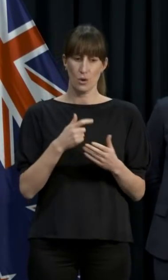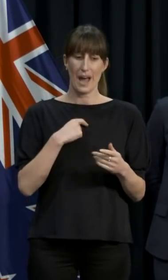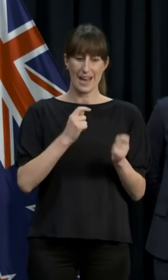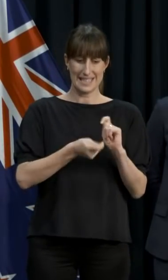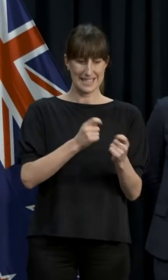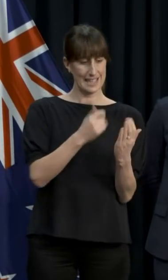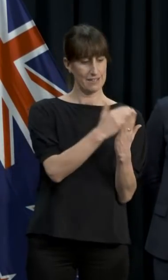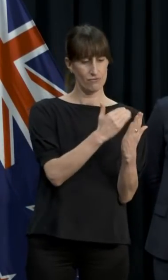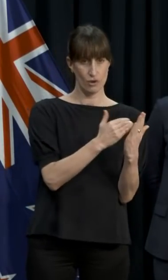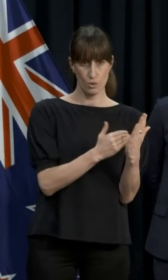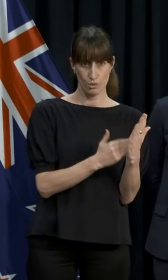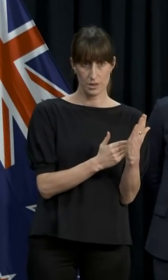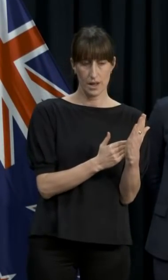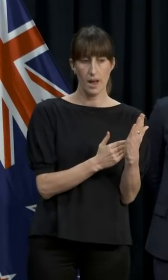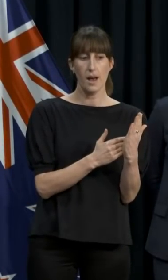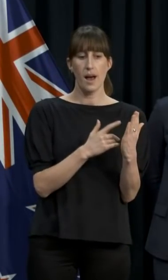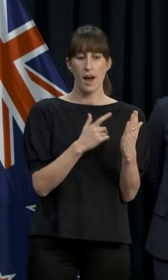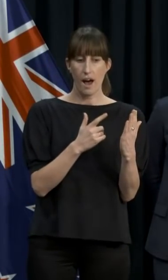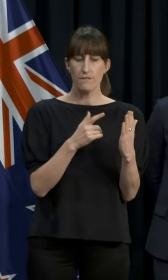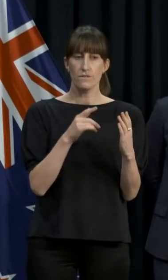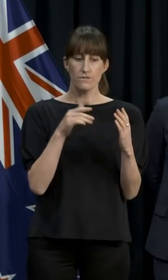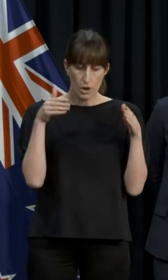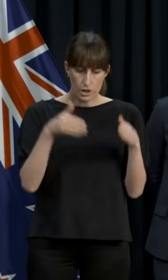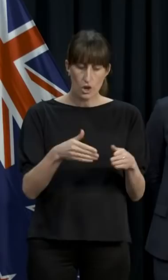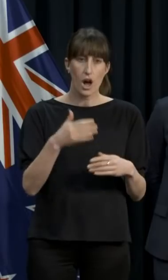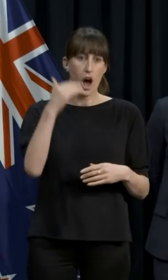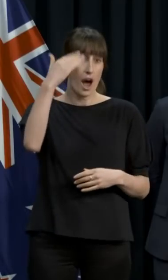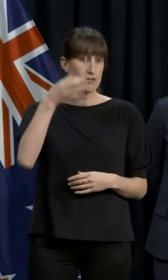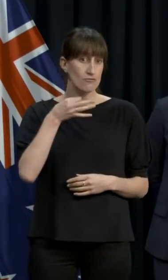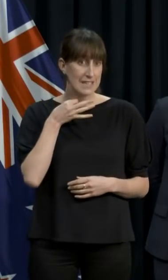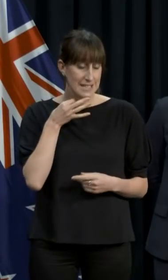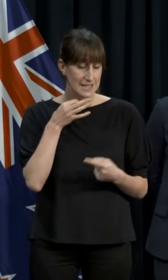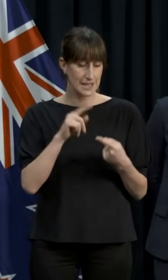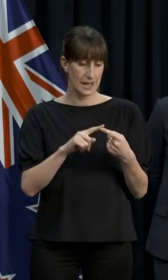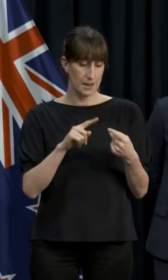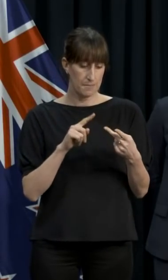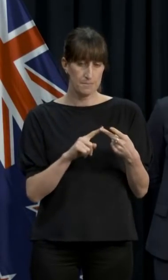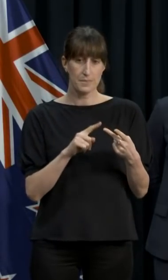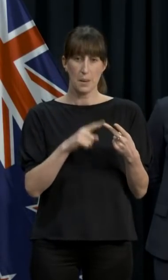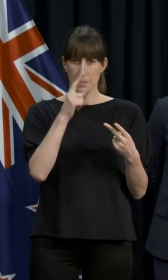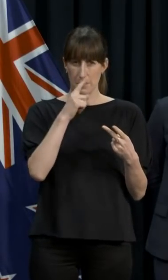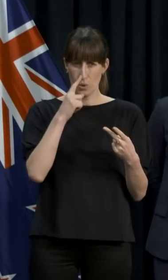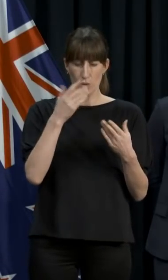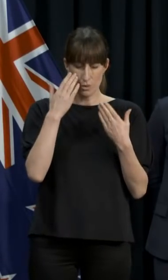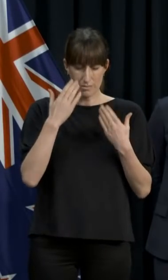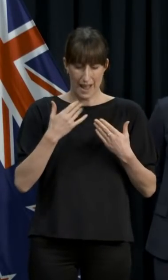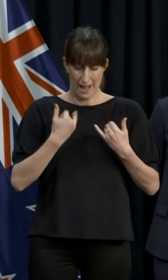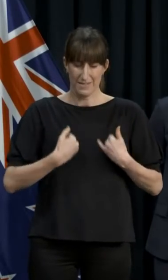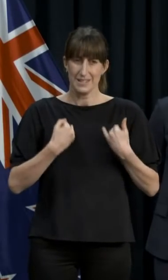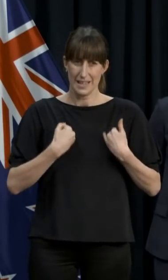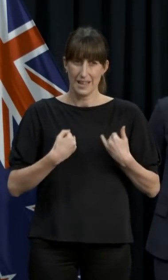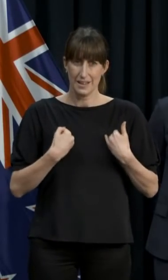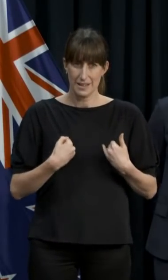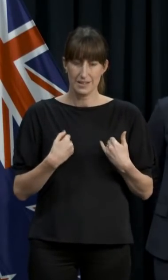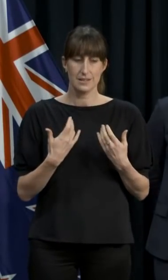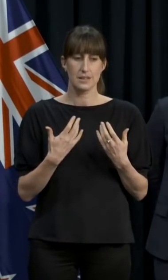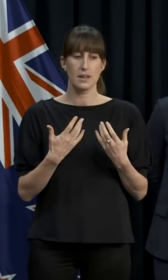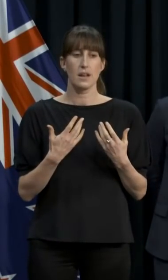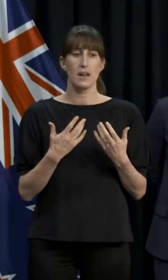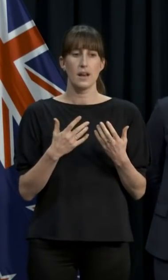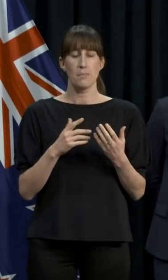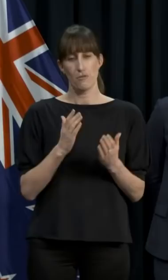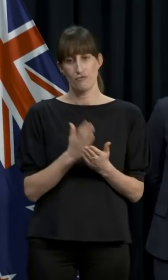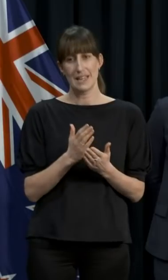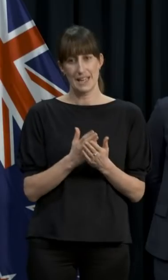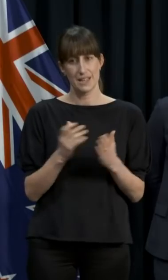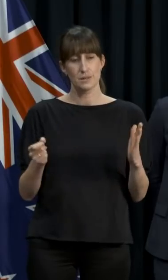who are at higher risk, and we need to complement that with others who are symptomatic to make sure we're just detecting any cases. But the key thing here